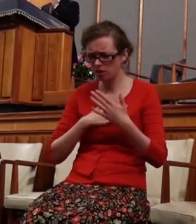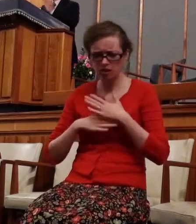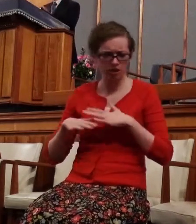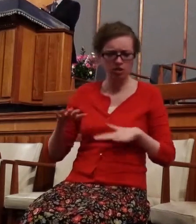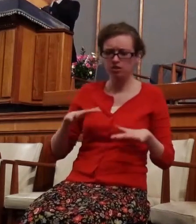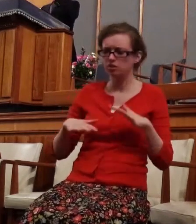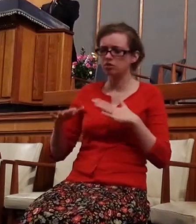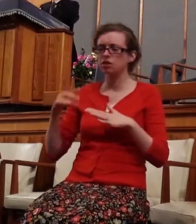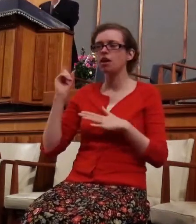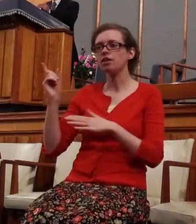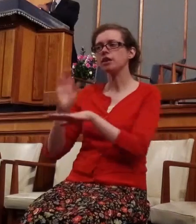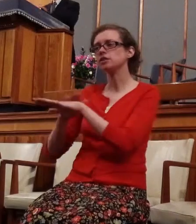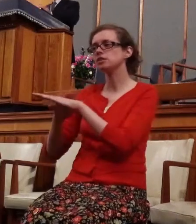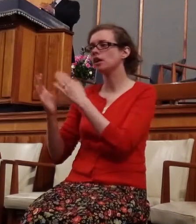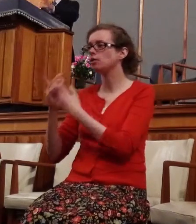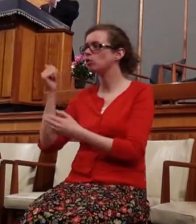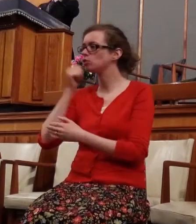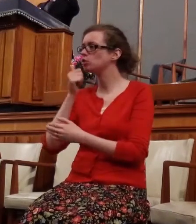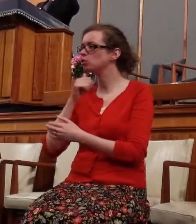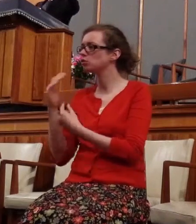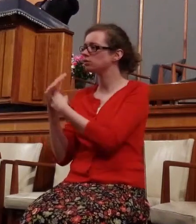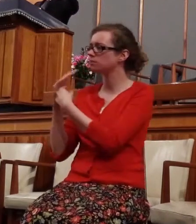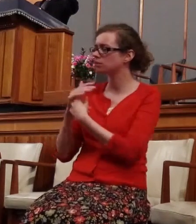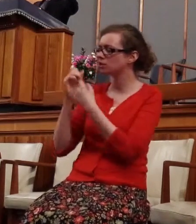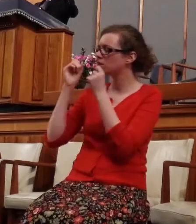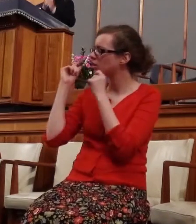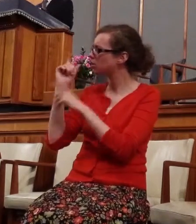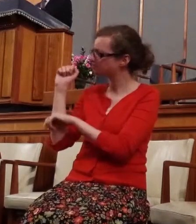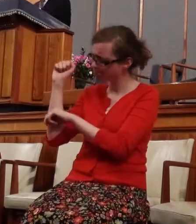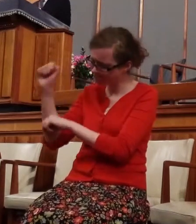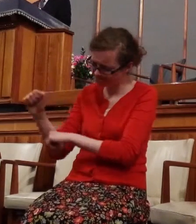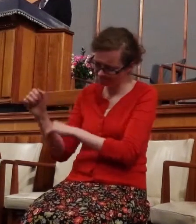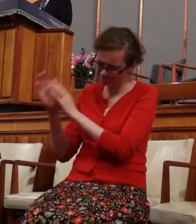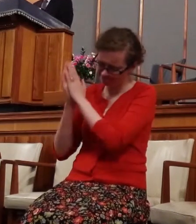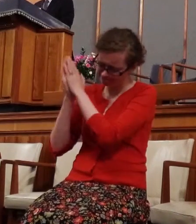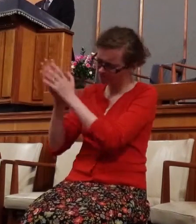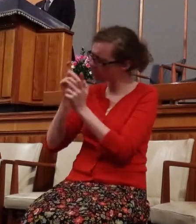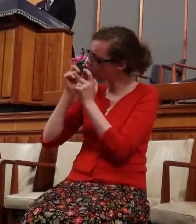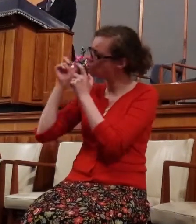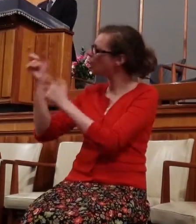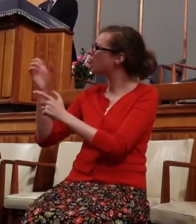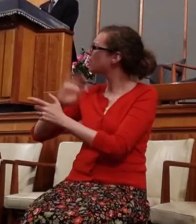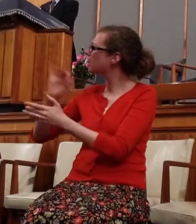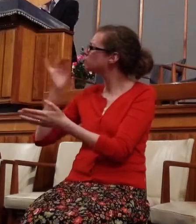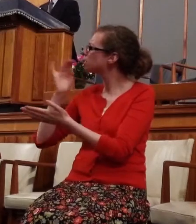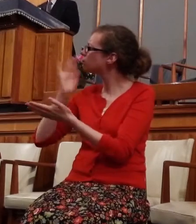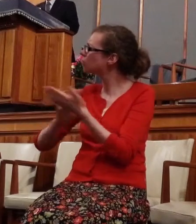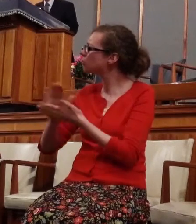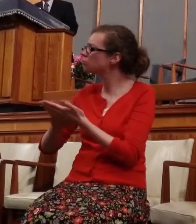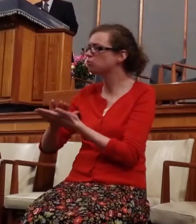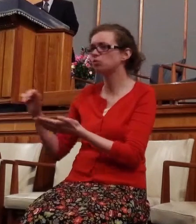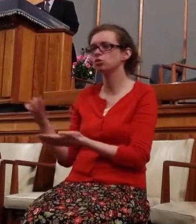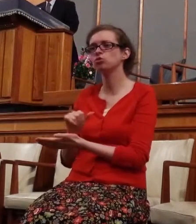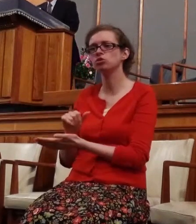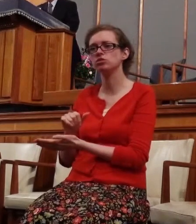on our knees, humble us to the dust, and then the only thing we can do is to cry unto Him for forgiveness. So much to be